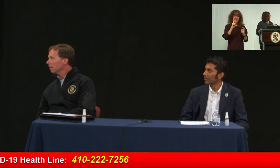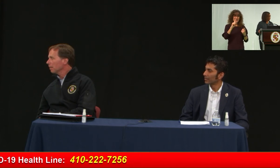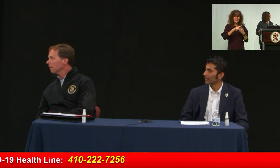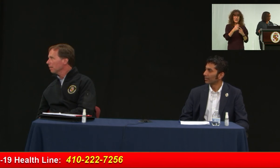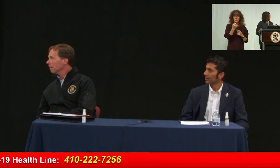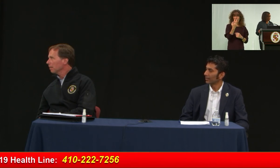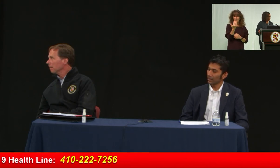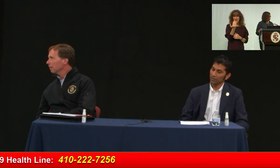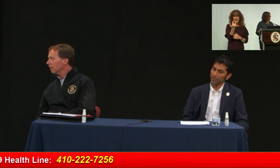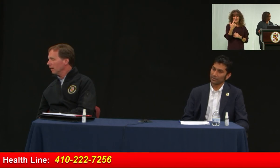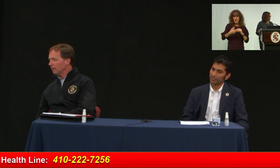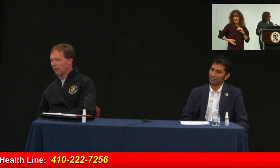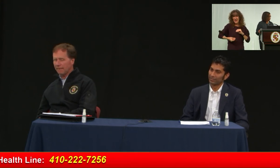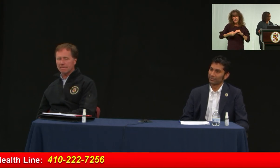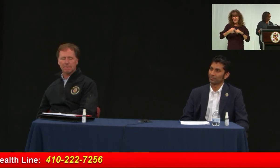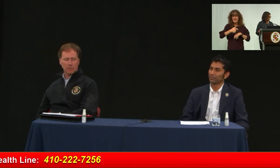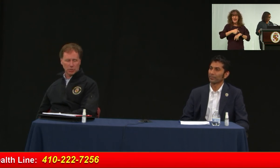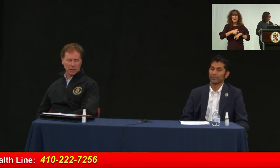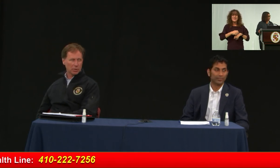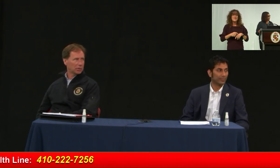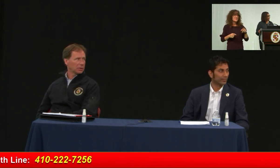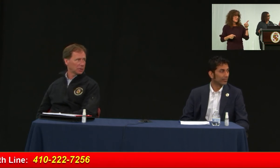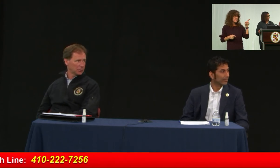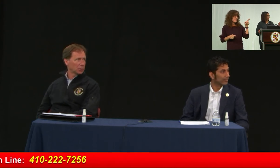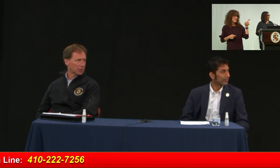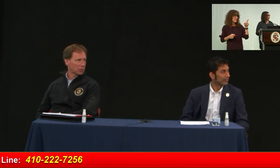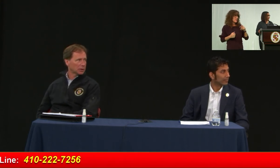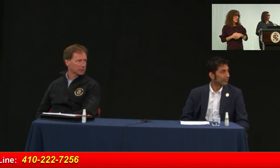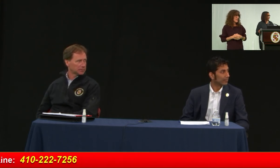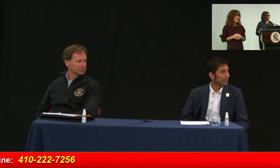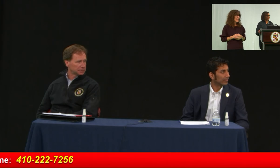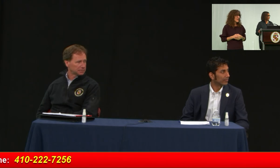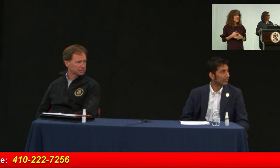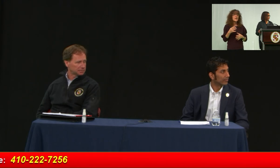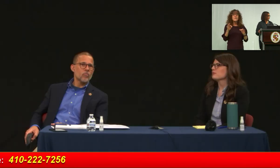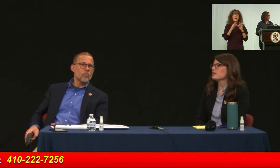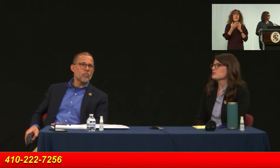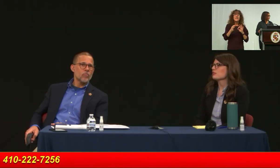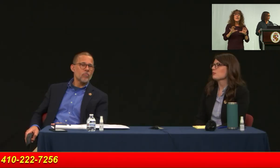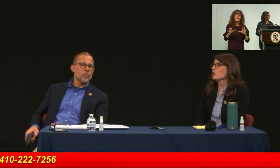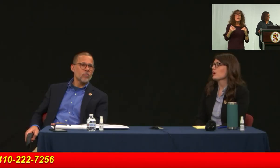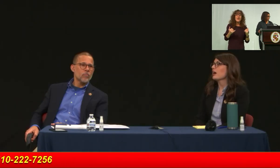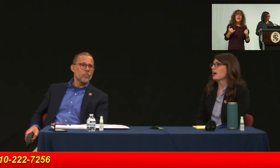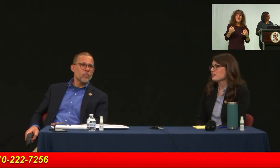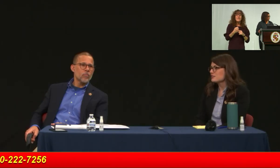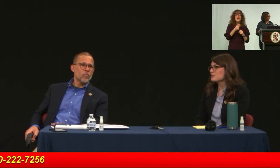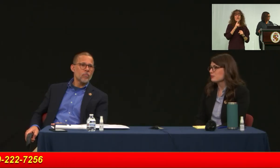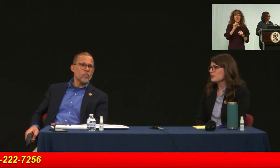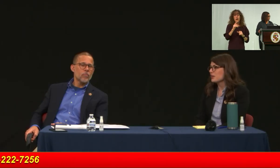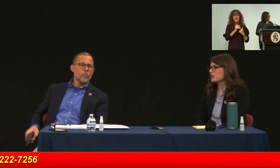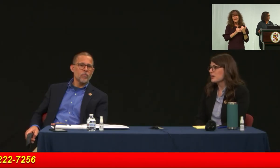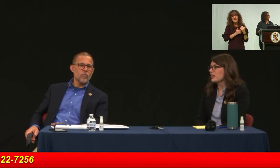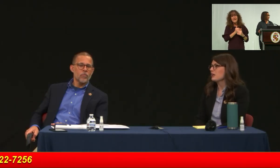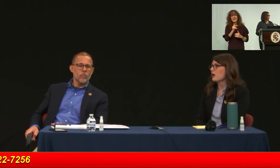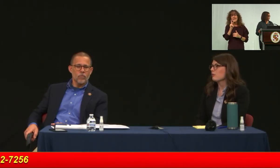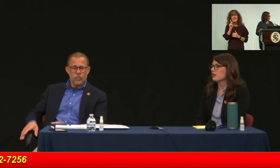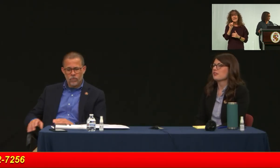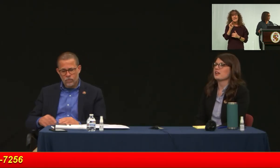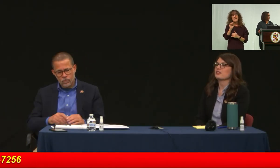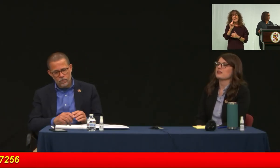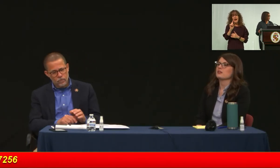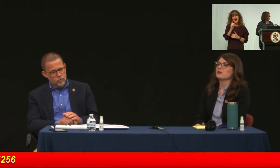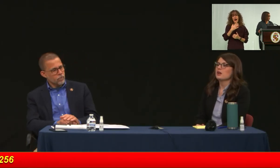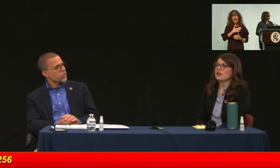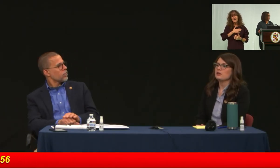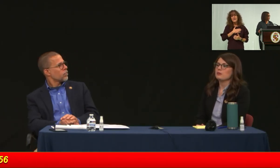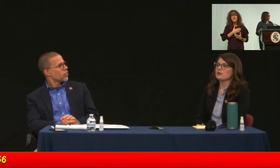12:15, so we have a little extra time. Okay. I can jump. I think an important thing to do right now is to make sure that we're all kind to one another. And I want to